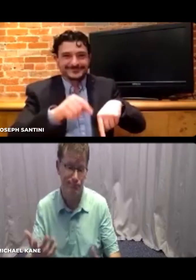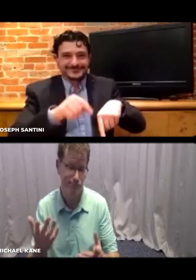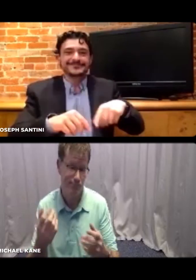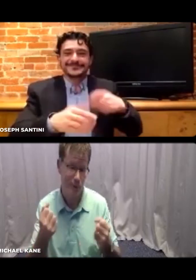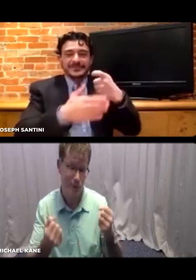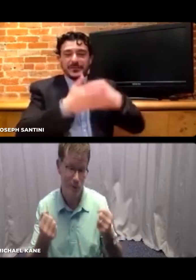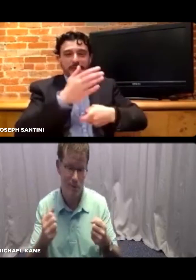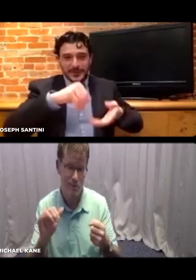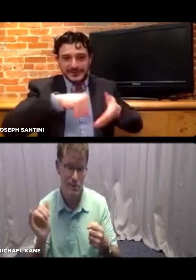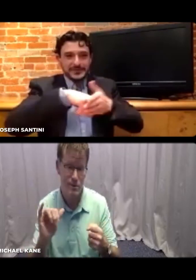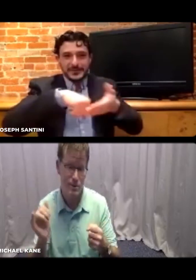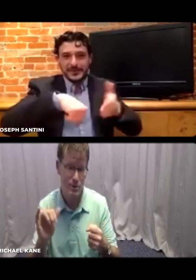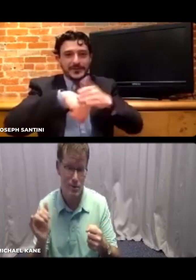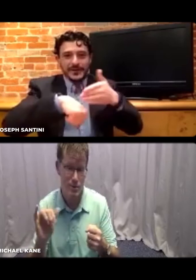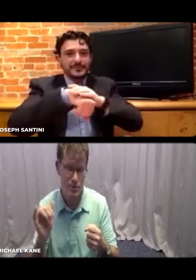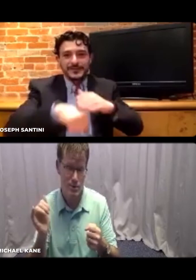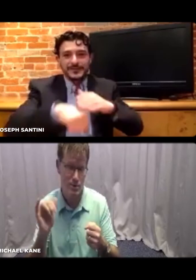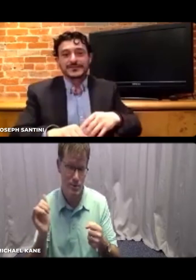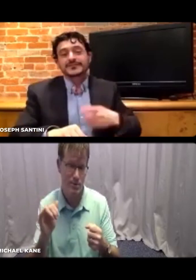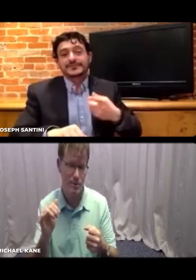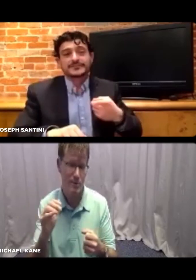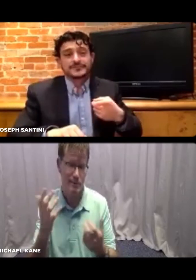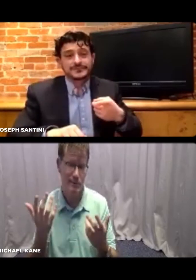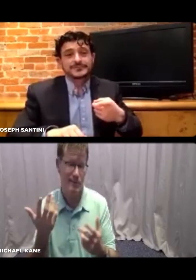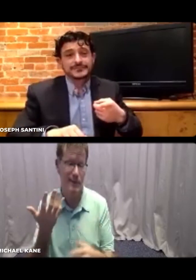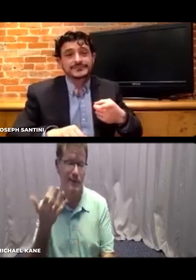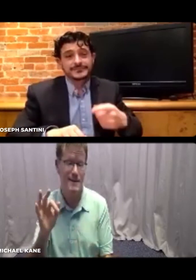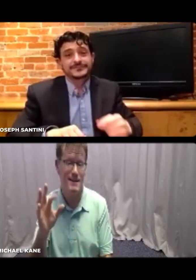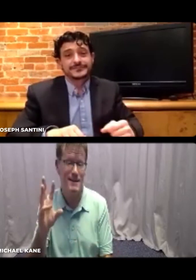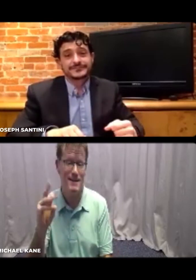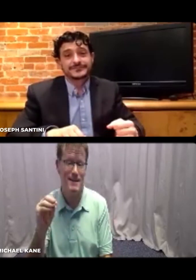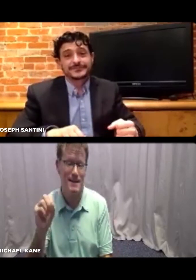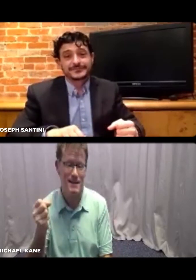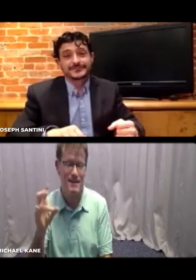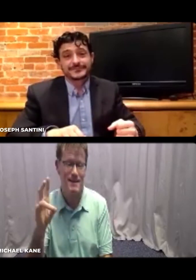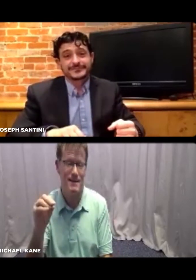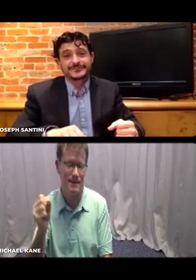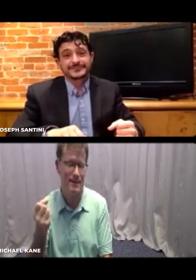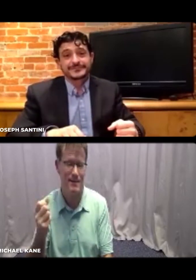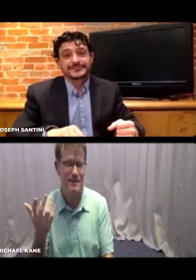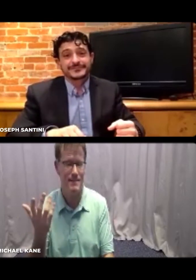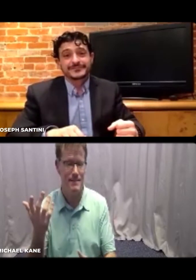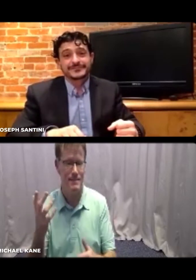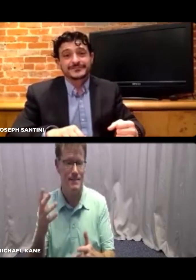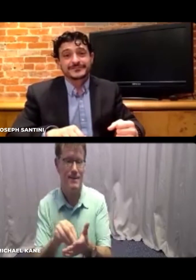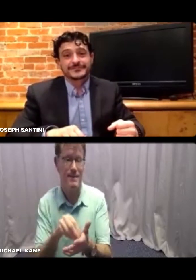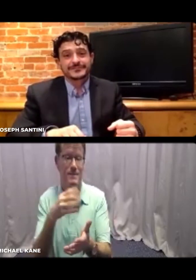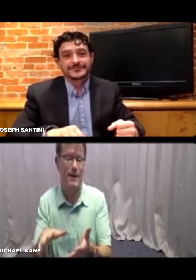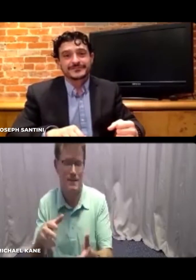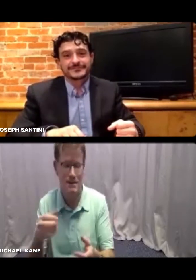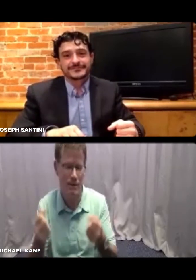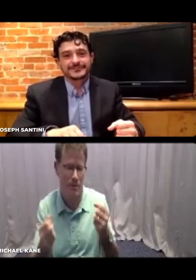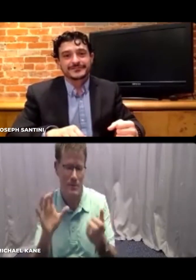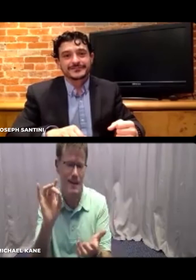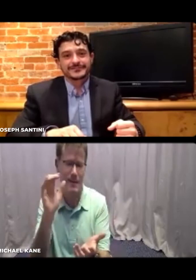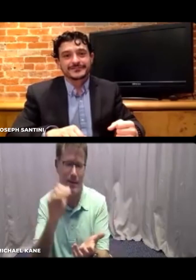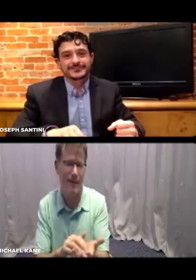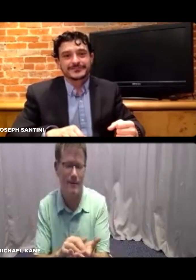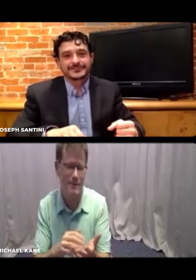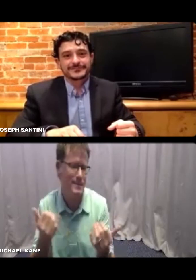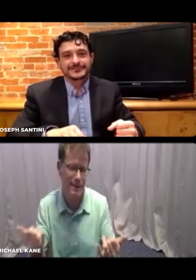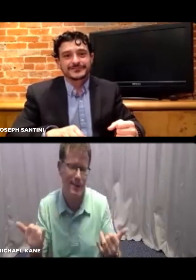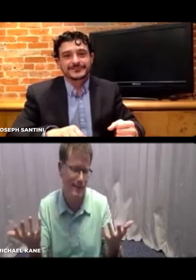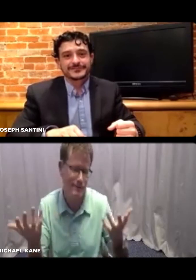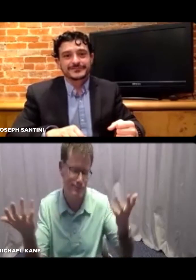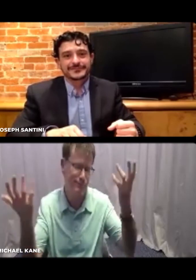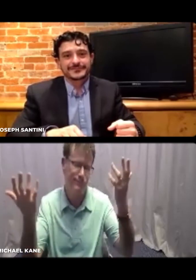up. Same thing with cars. In the 60s and 70s, an expensive car was $8,000. Now,